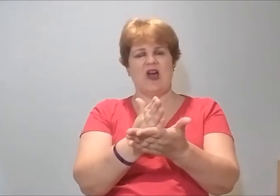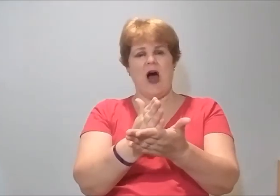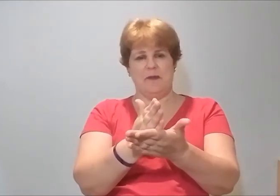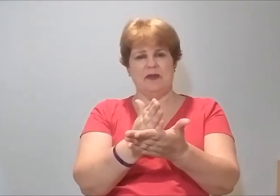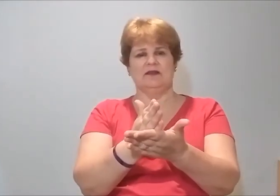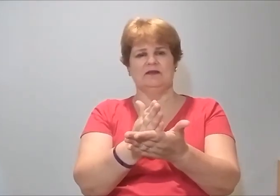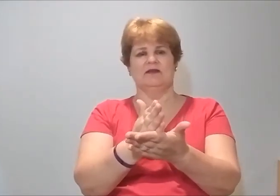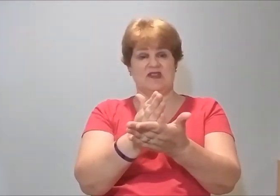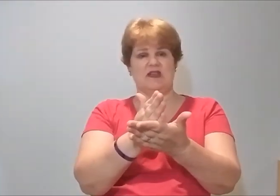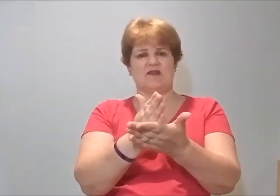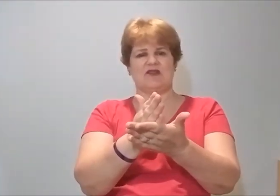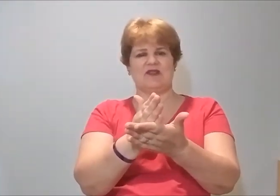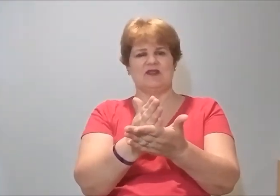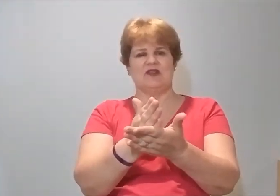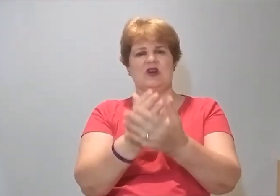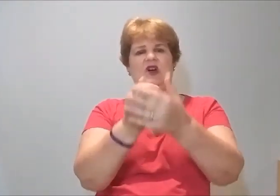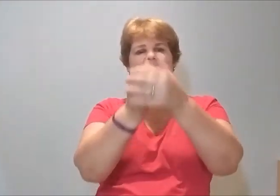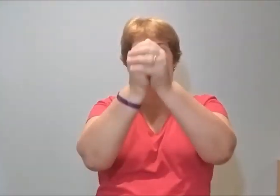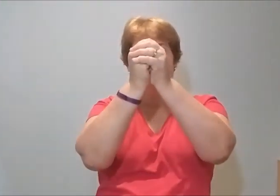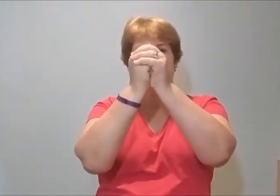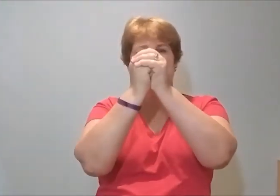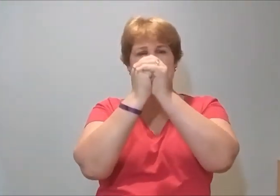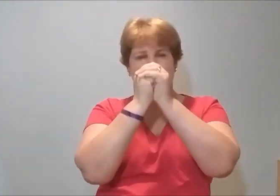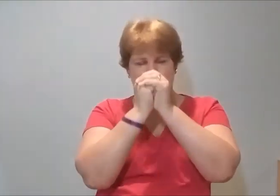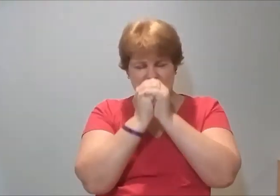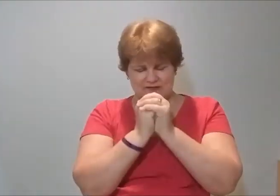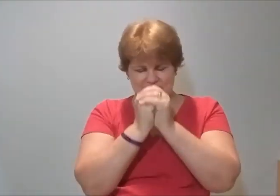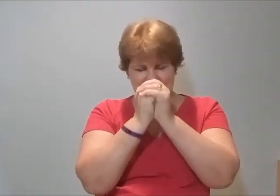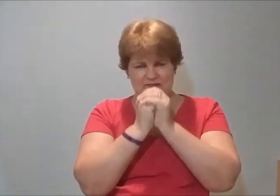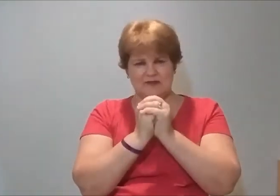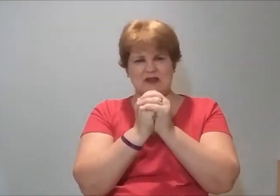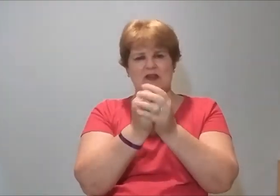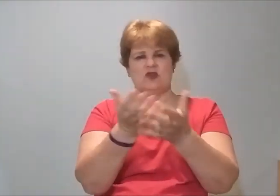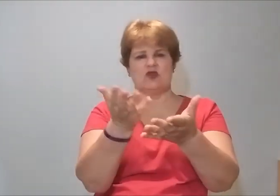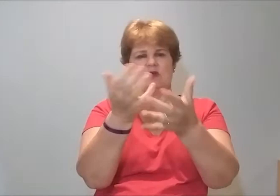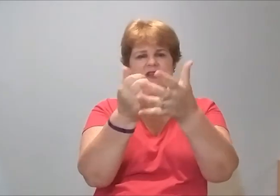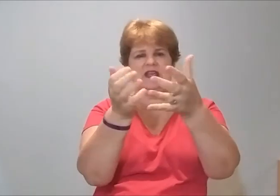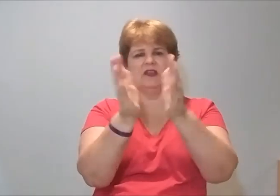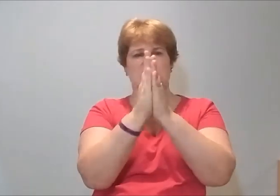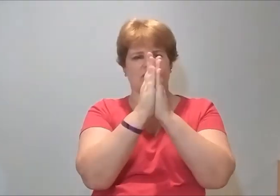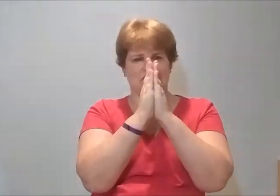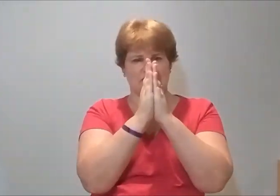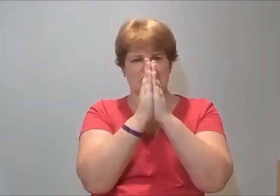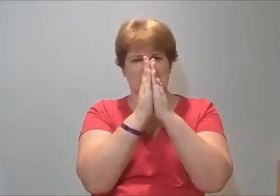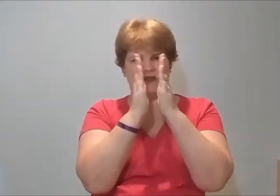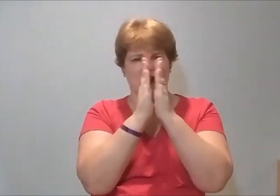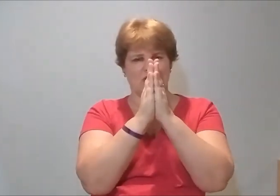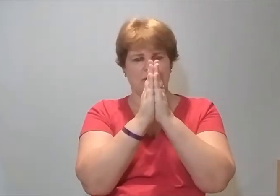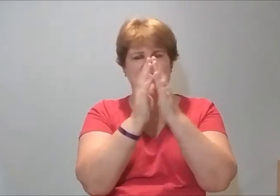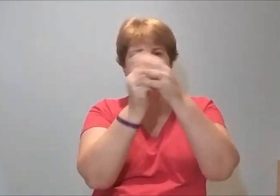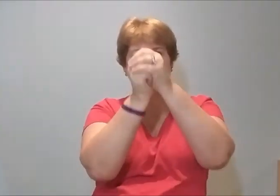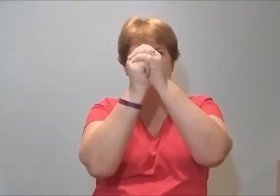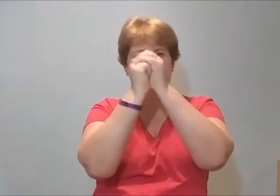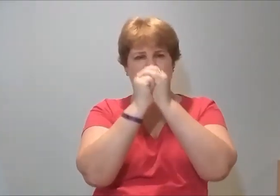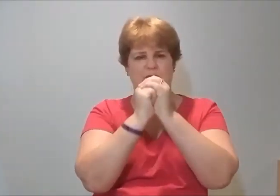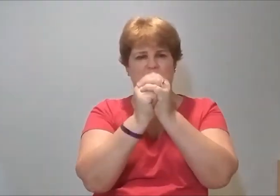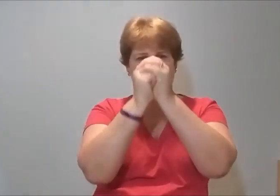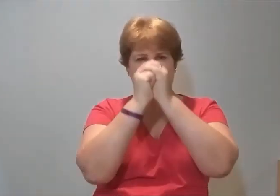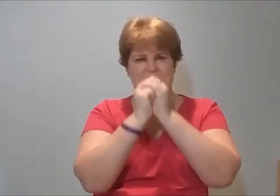stop, cease. Worship is you're taking it. It's not open hand, it's balling your